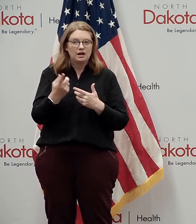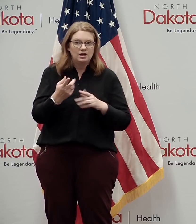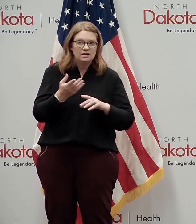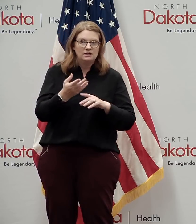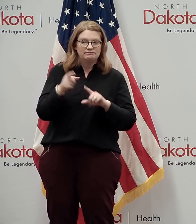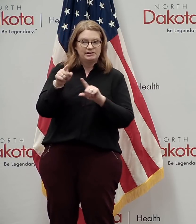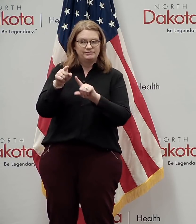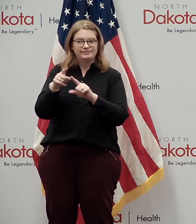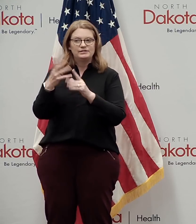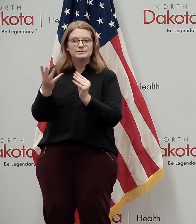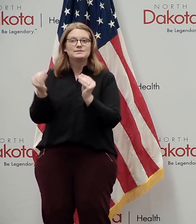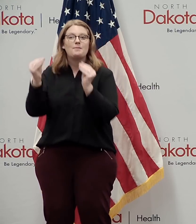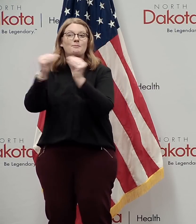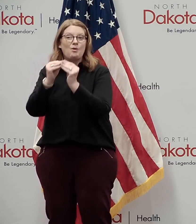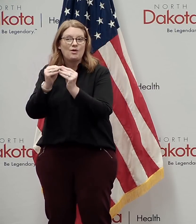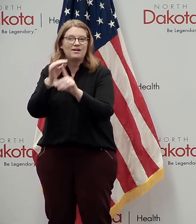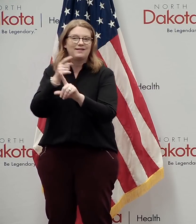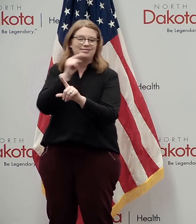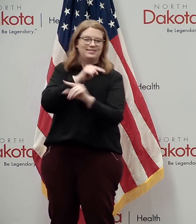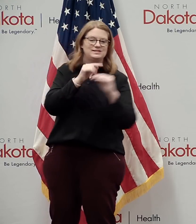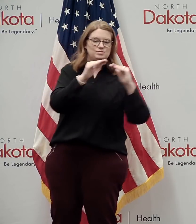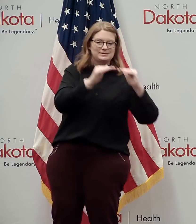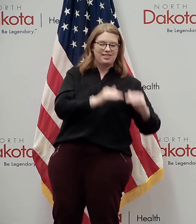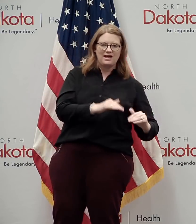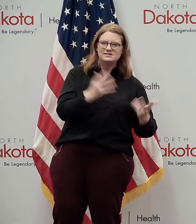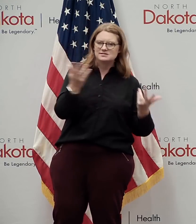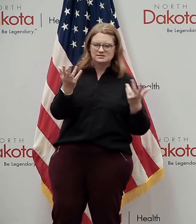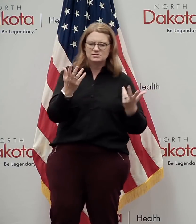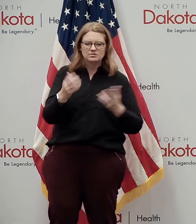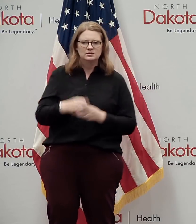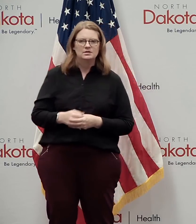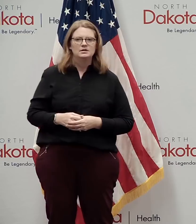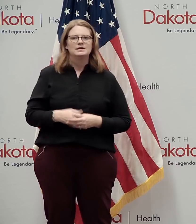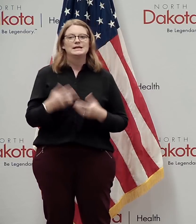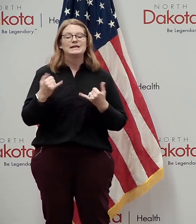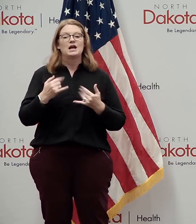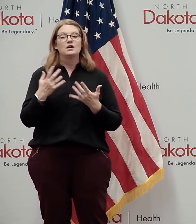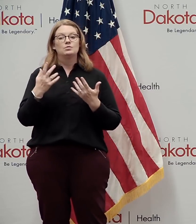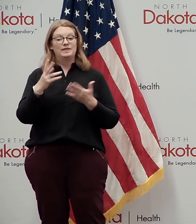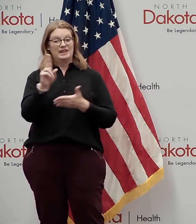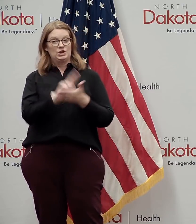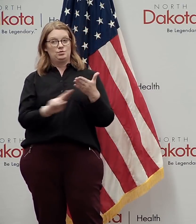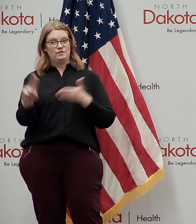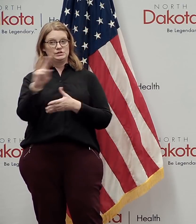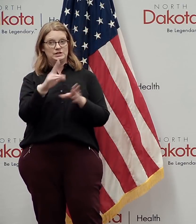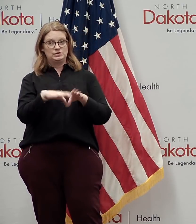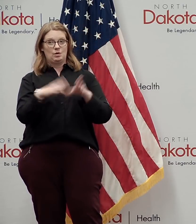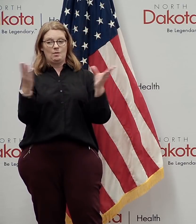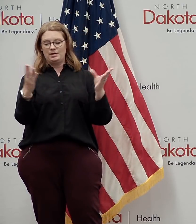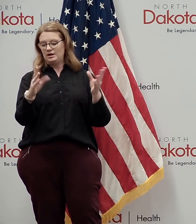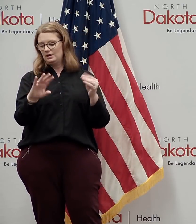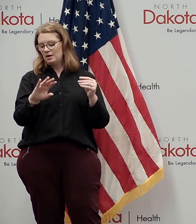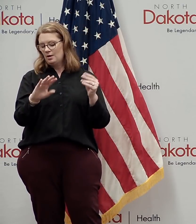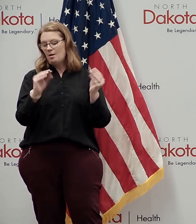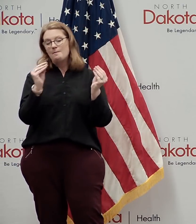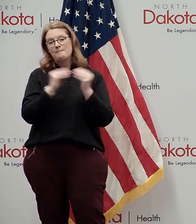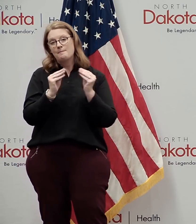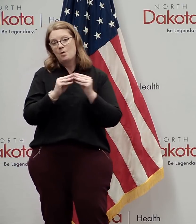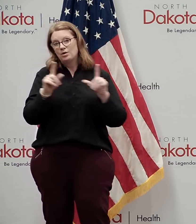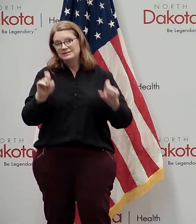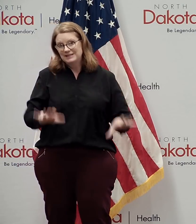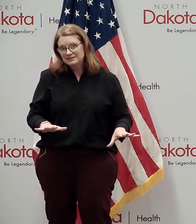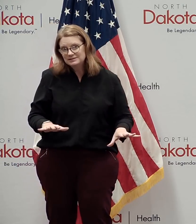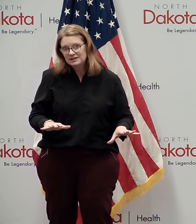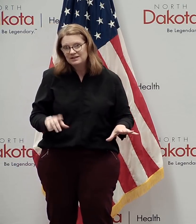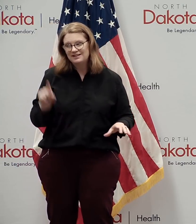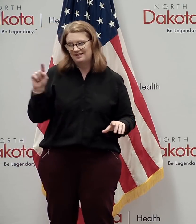prior days. And that's going to happen. One of the things that when we think about with the universities coming back in, we want to get more testing done,